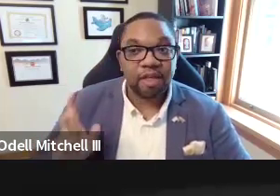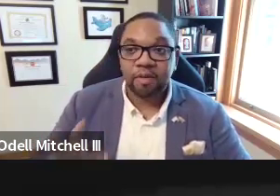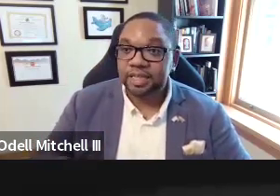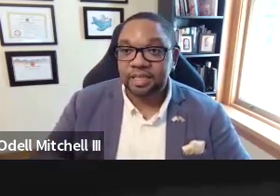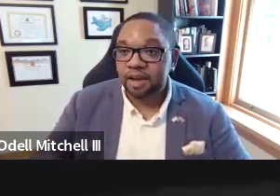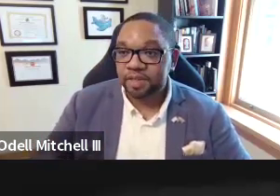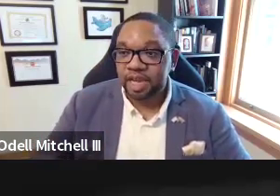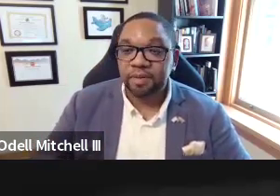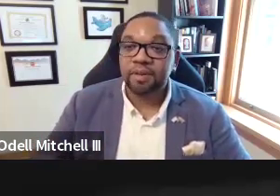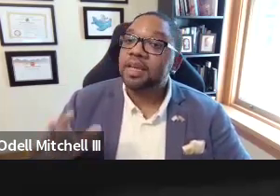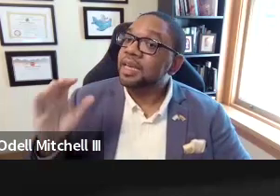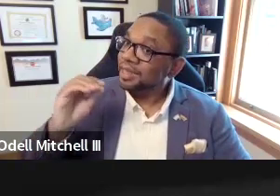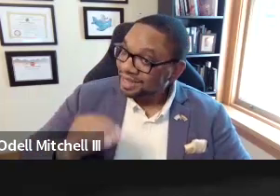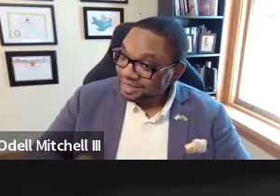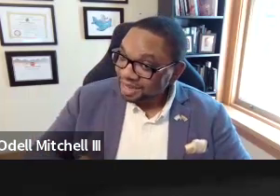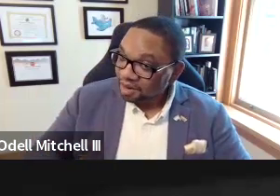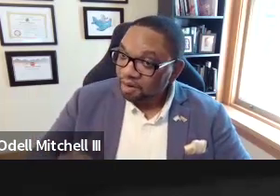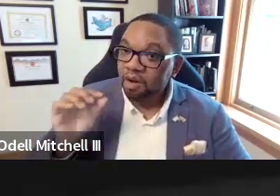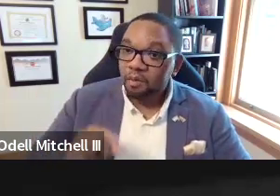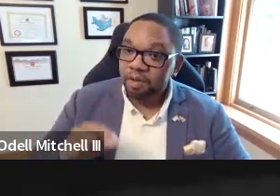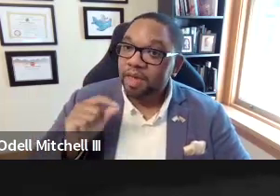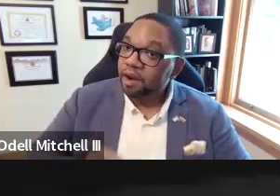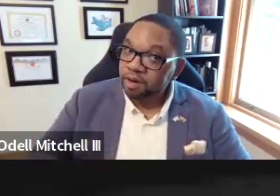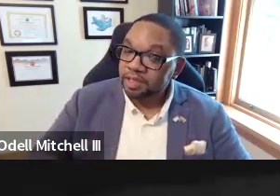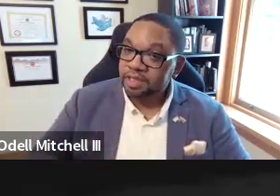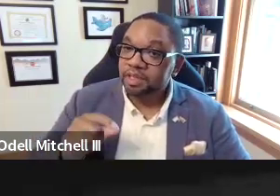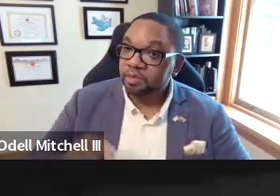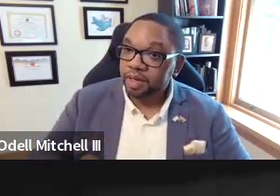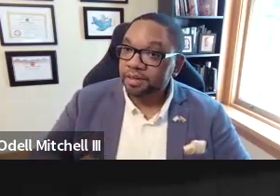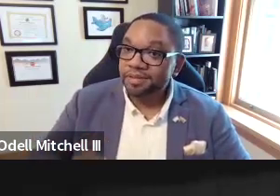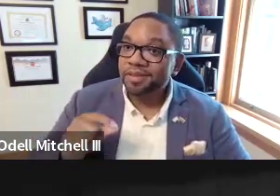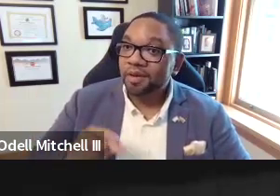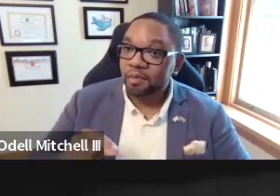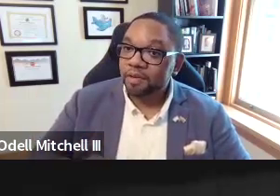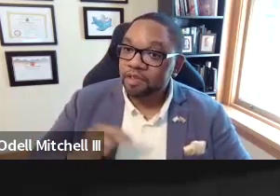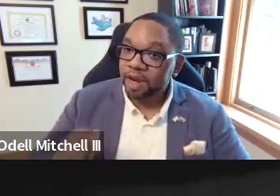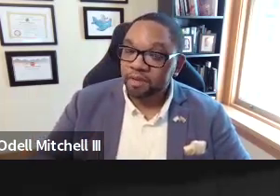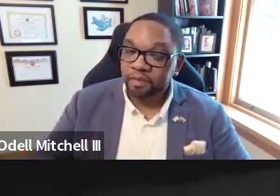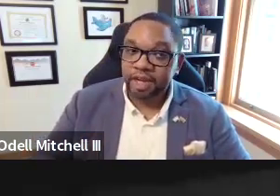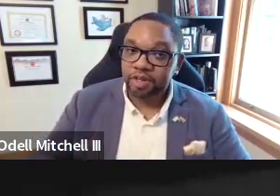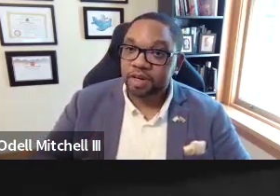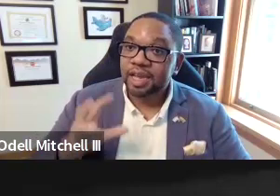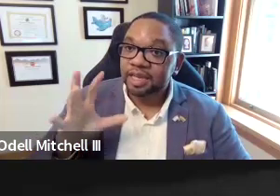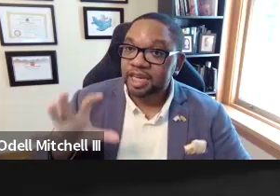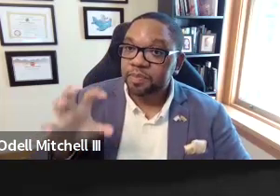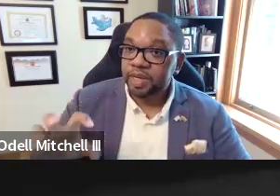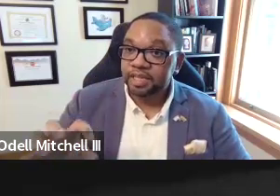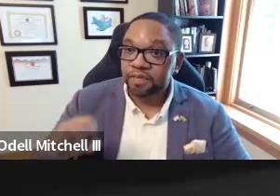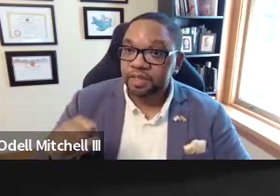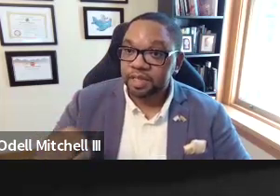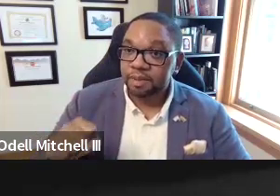today, otherwise this is off the table, consider whether that urgency is real or whether it's manufactured. And